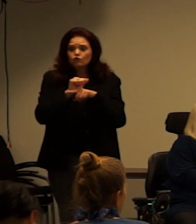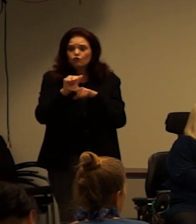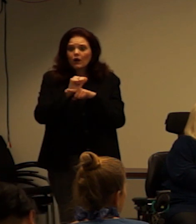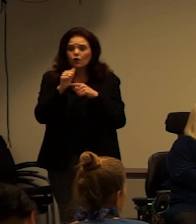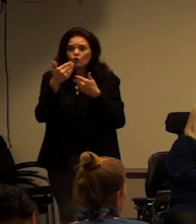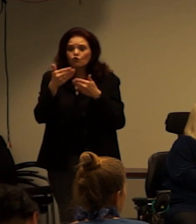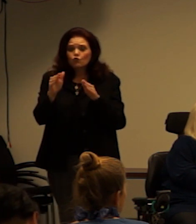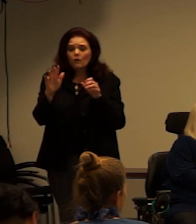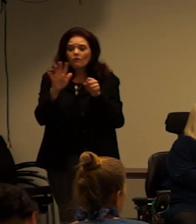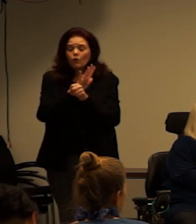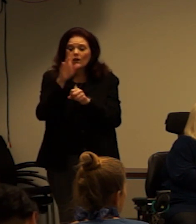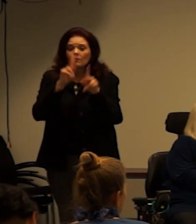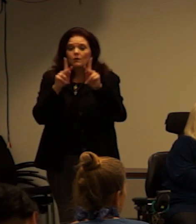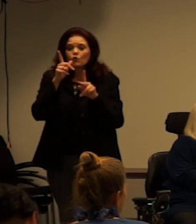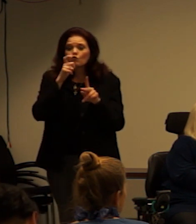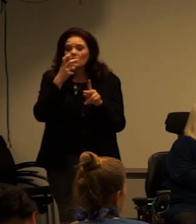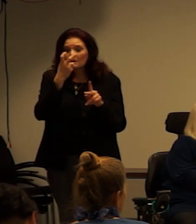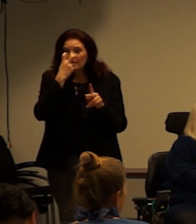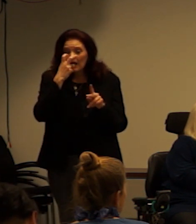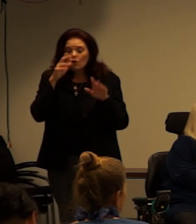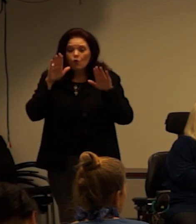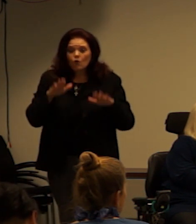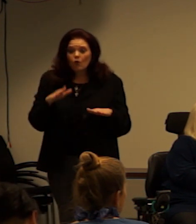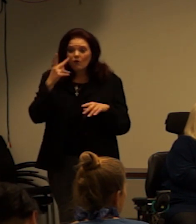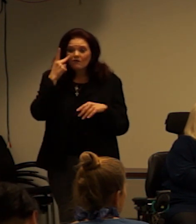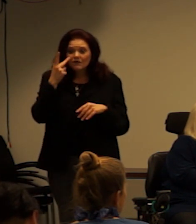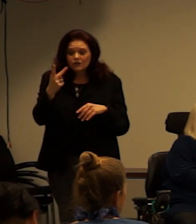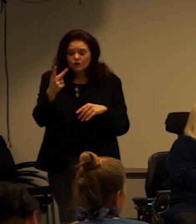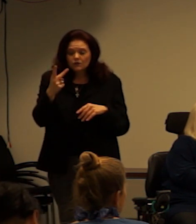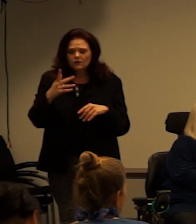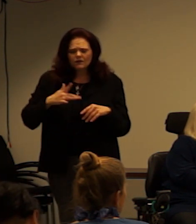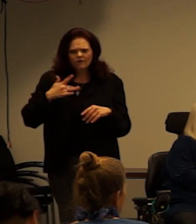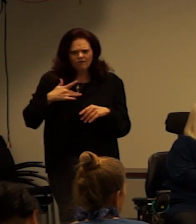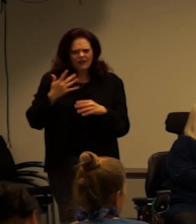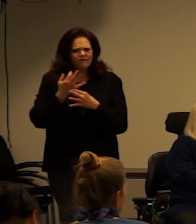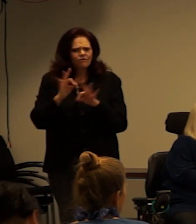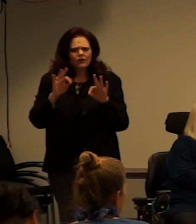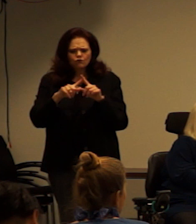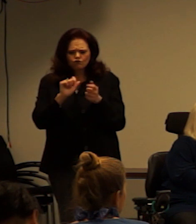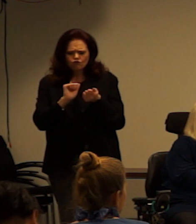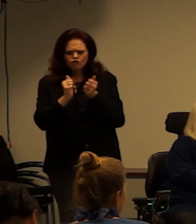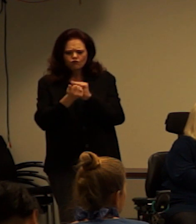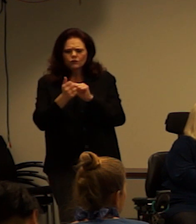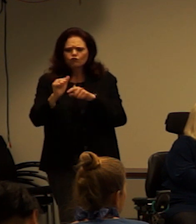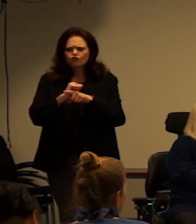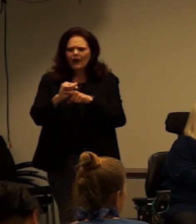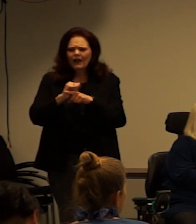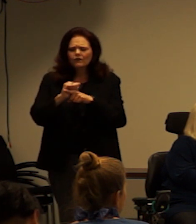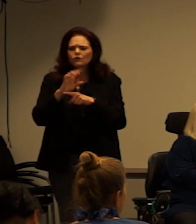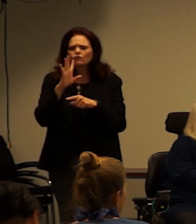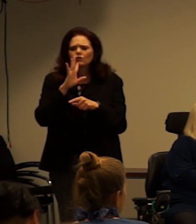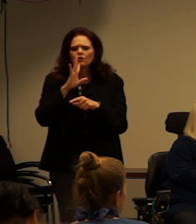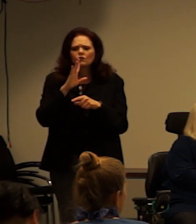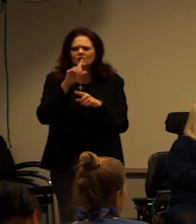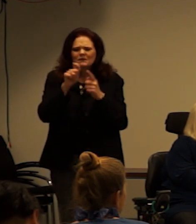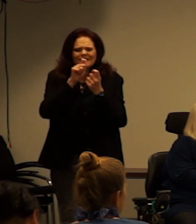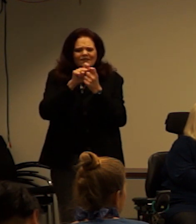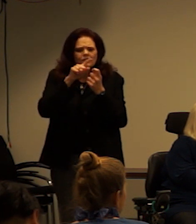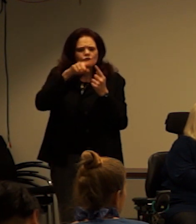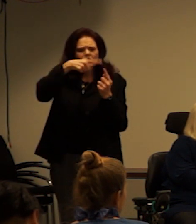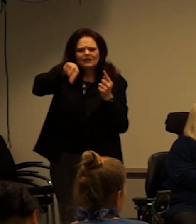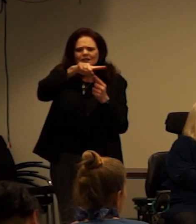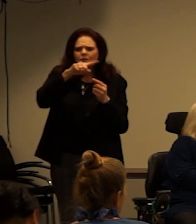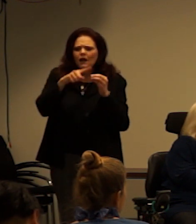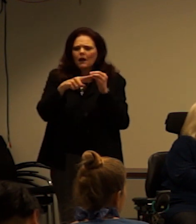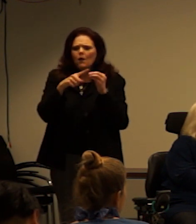full of people who are blind or have low vision, feel free to adapt this training and talk to them about the